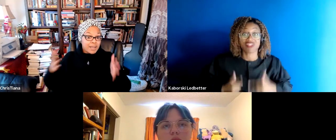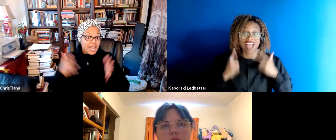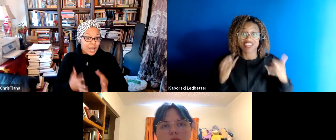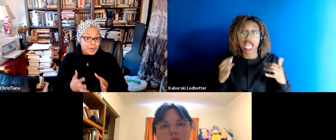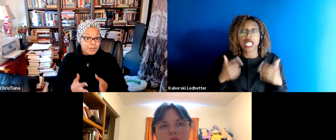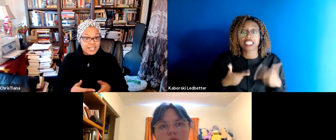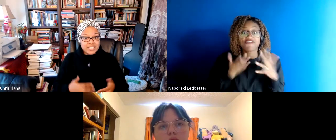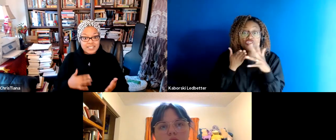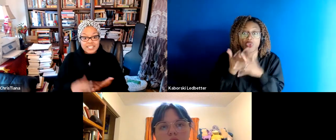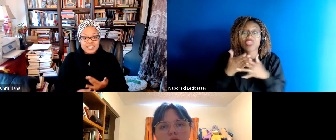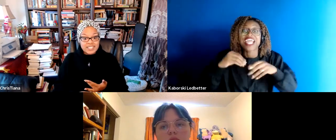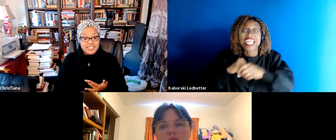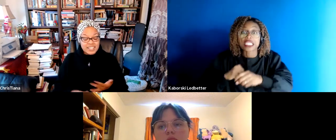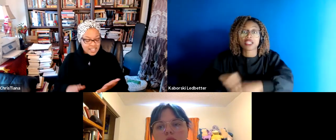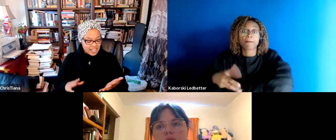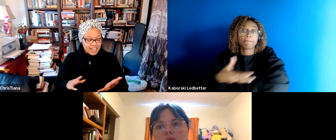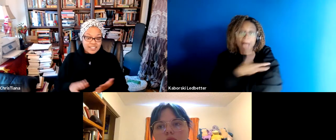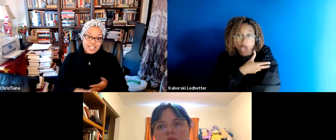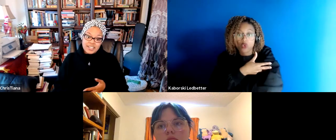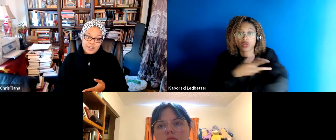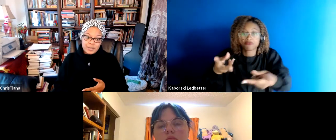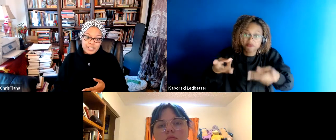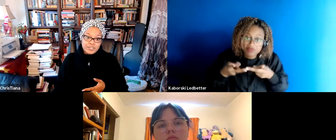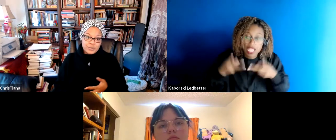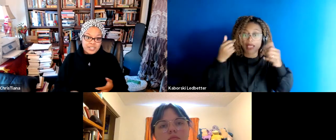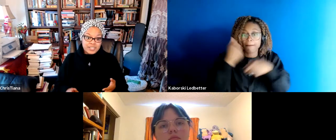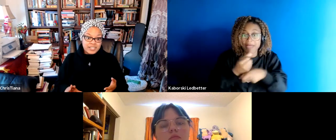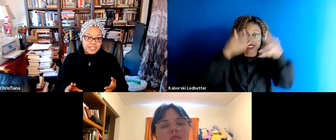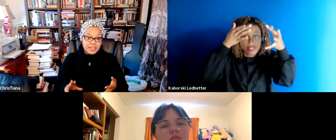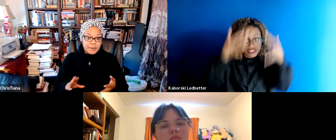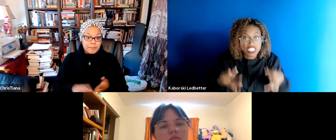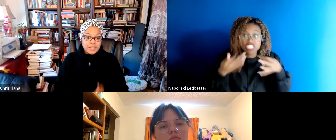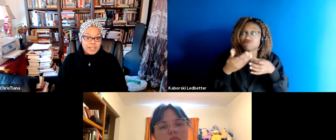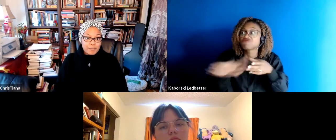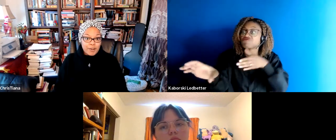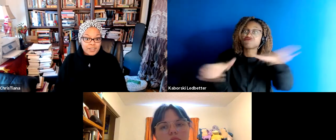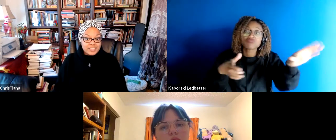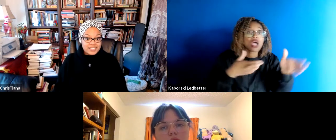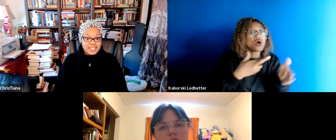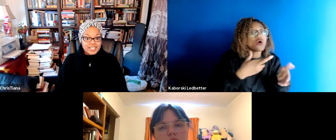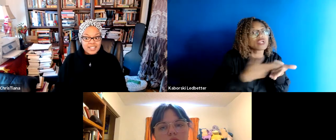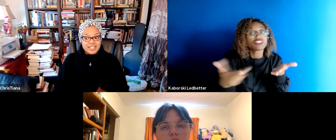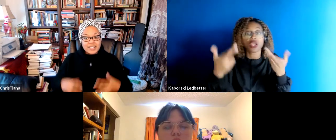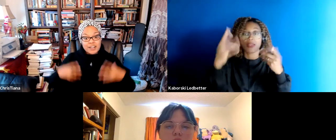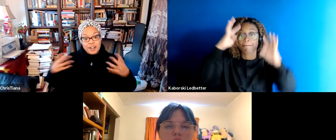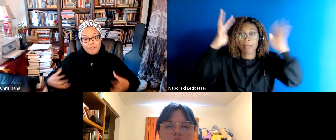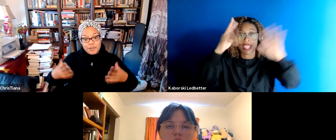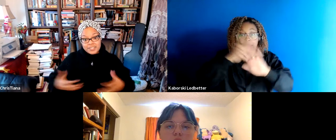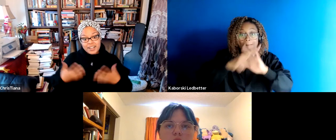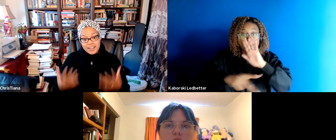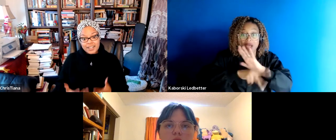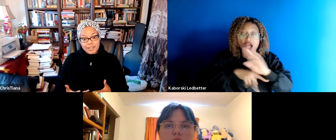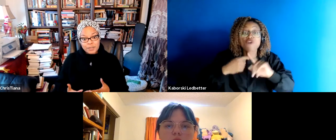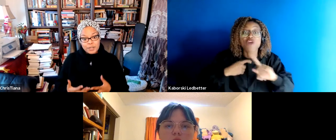in power, making decisions, allocating resources, making policy that come from